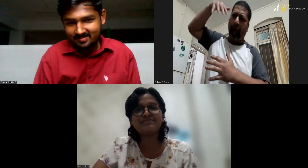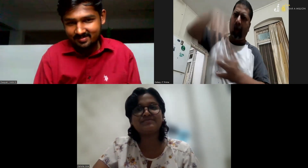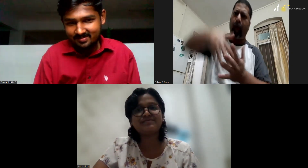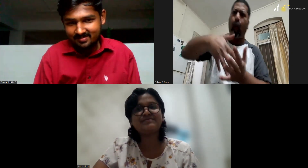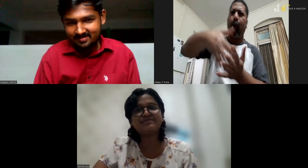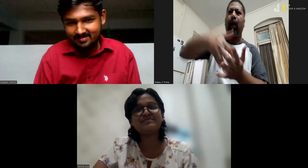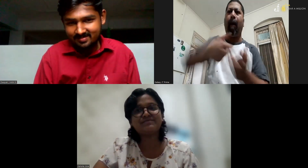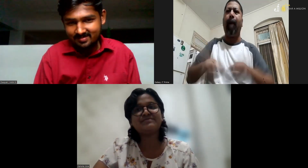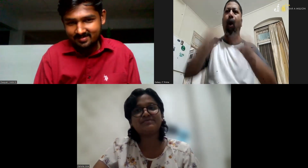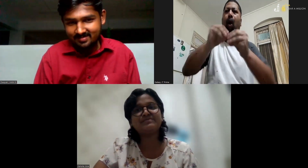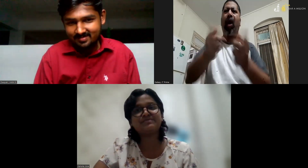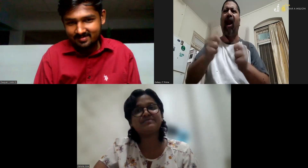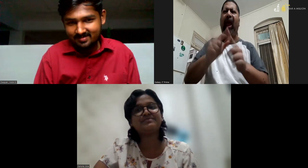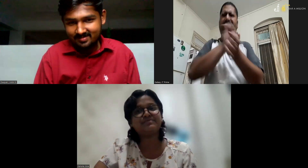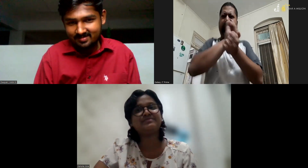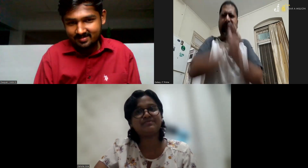does.